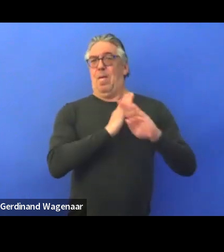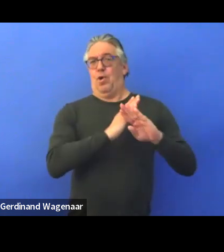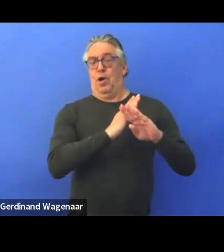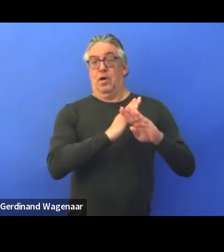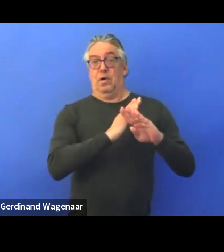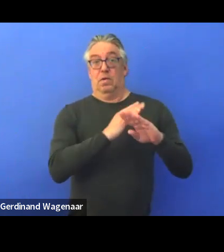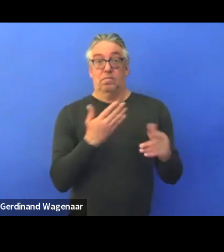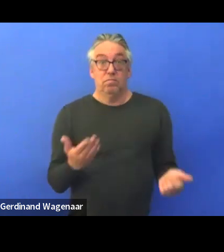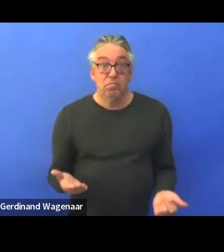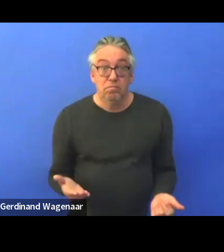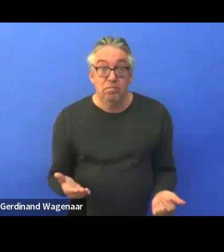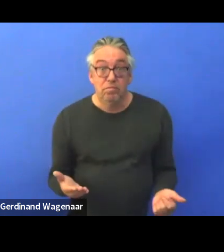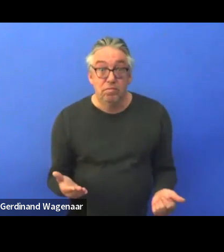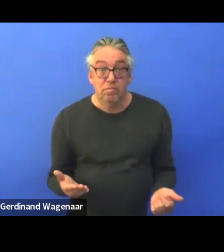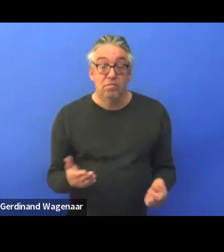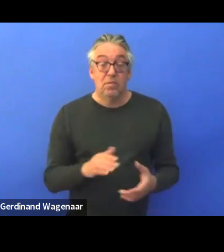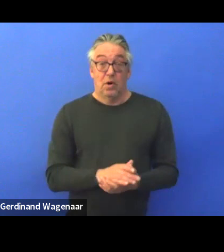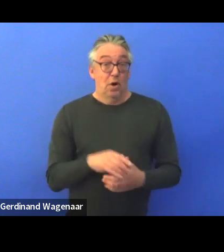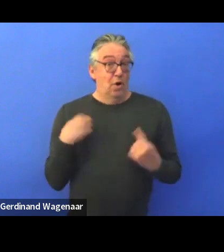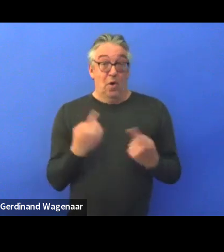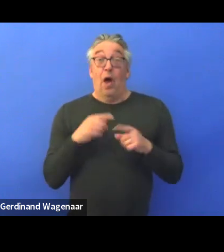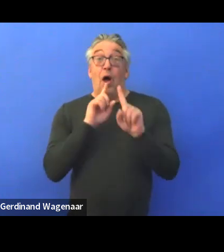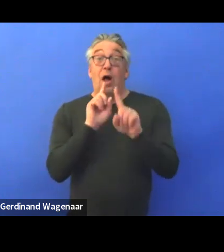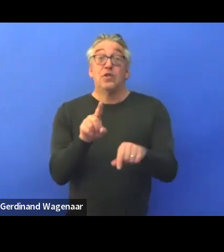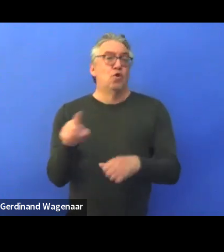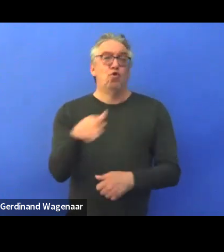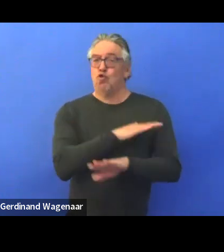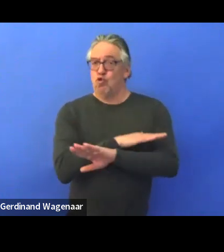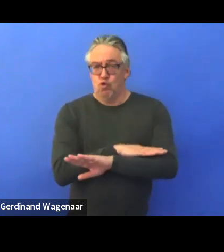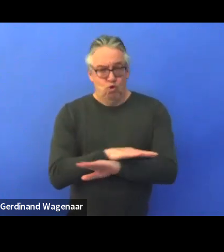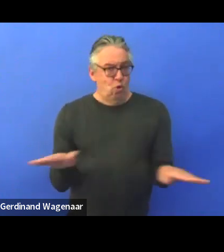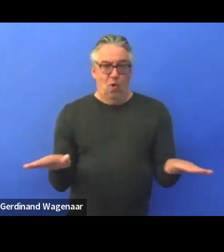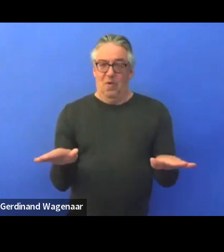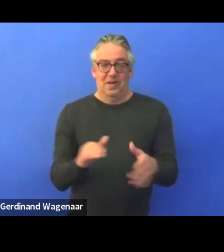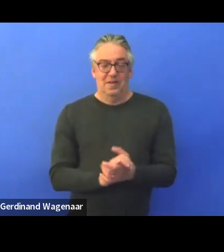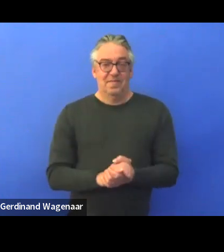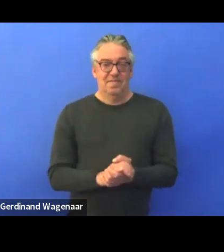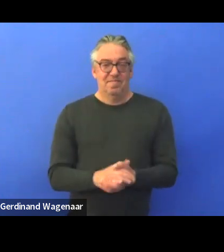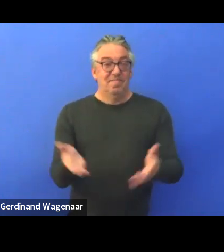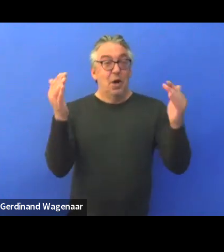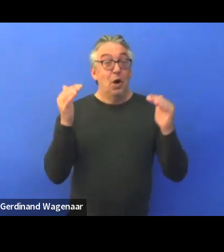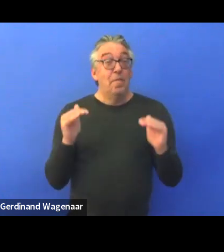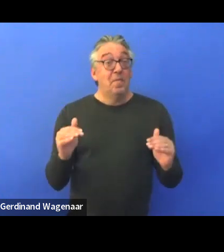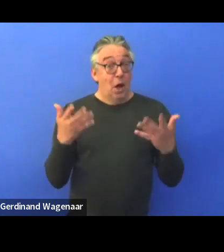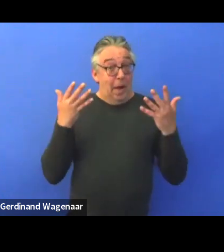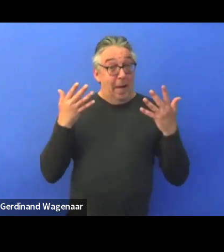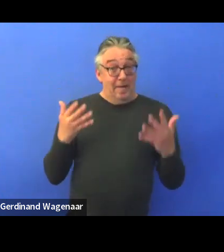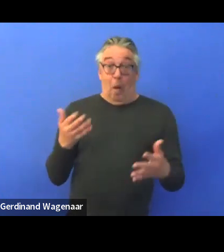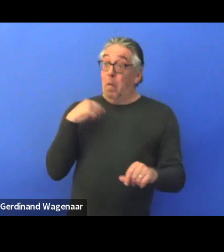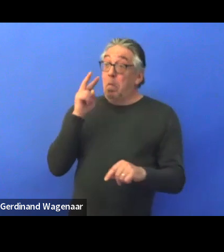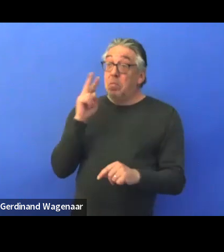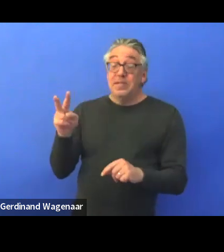Well, resoundingly and encouragingly, the answer is no. So let's learn about the encouraging changes that are happening